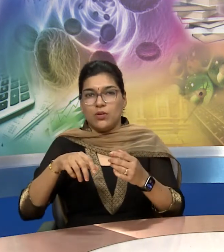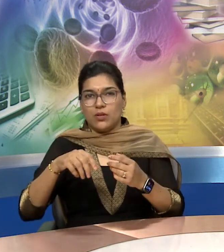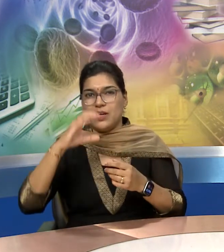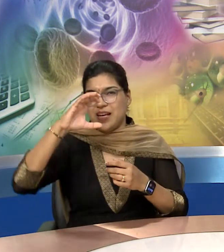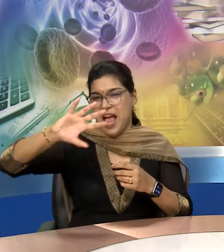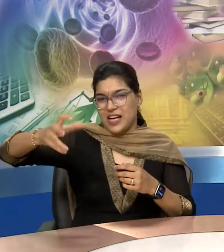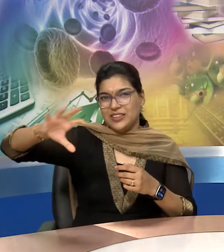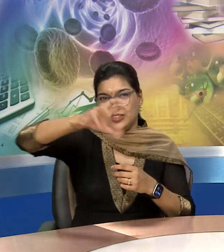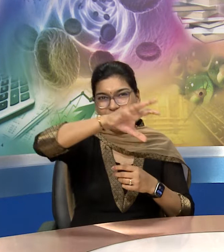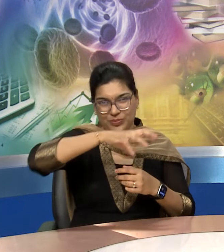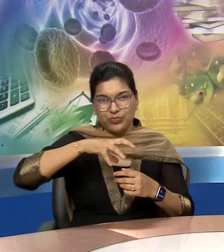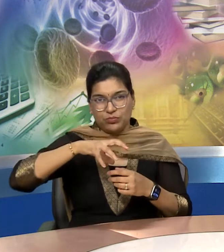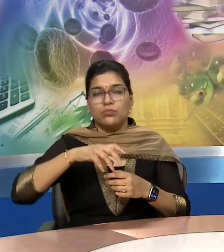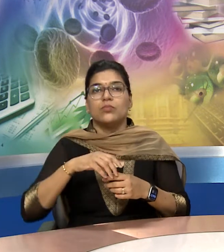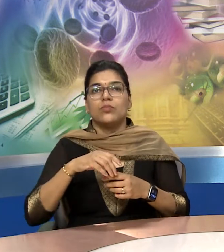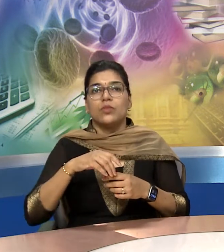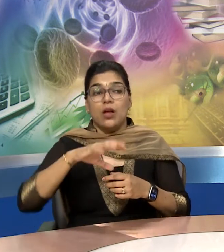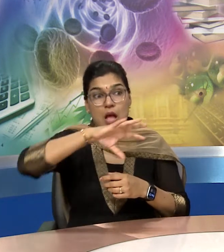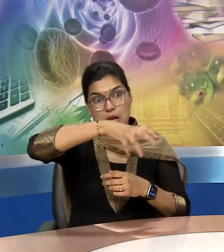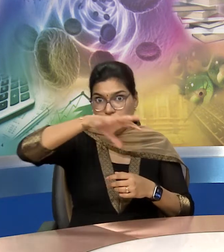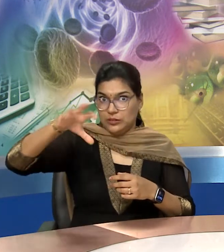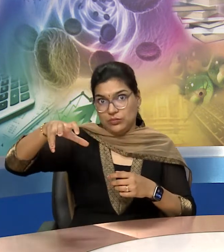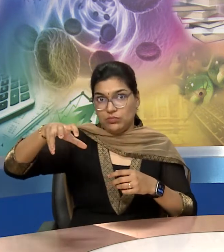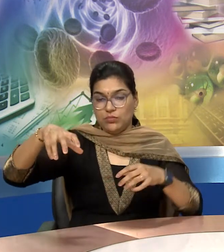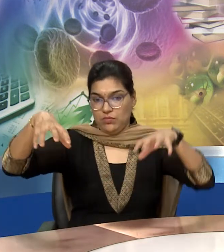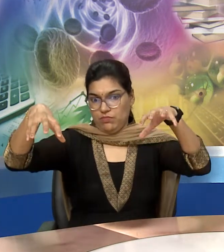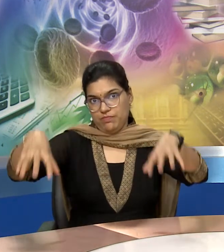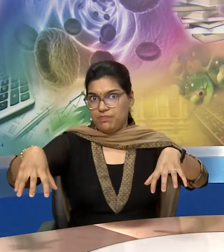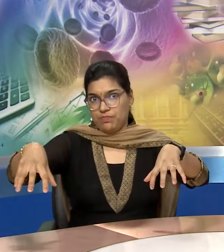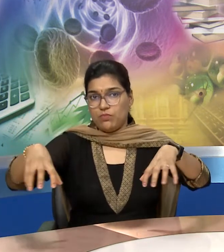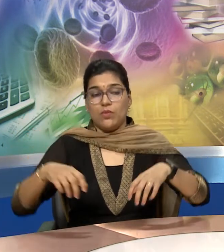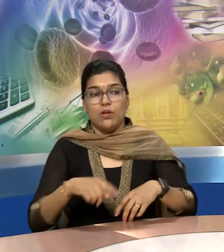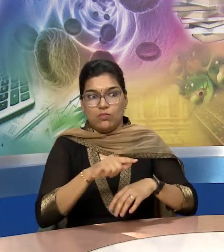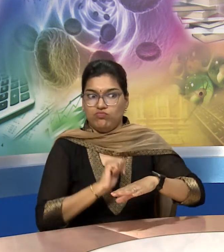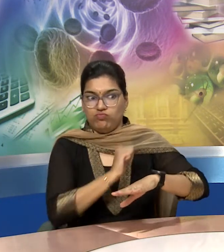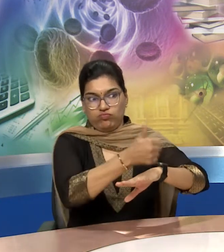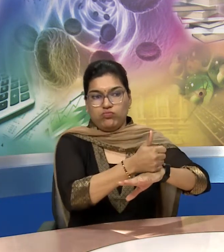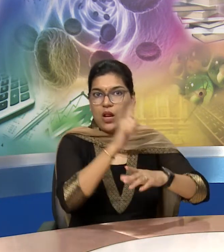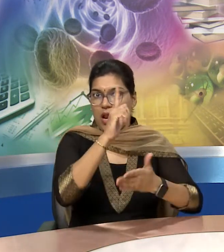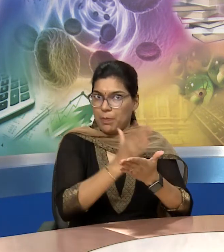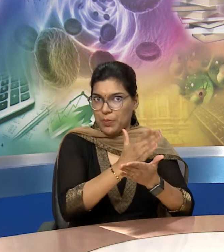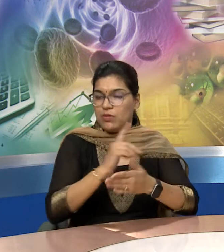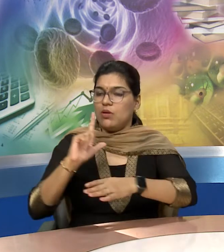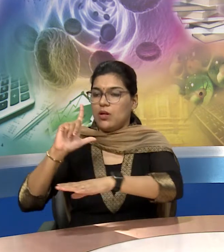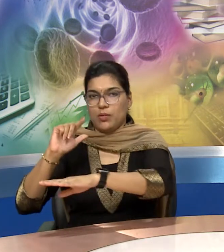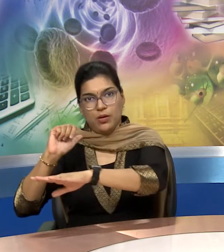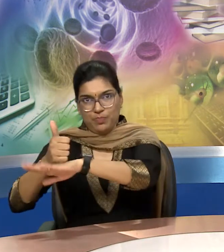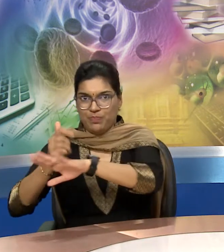You can see the screen. There are some points. The first point explains that